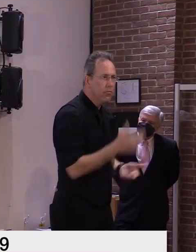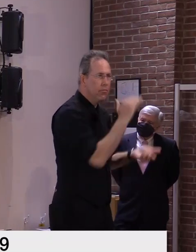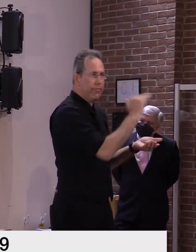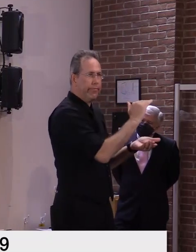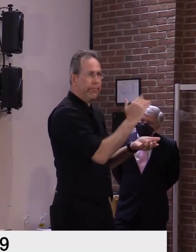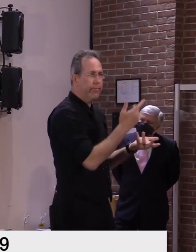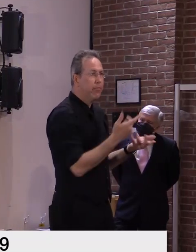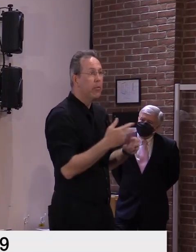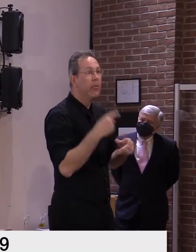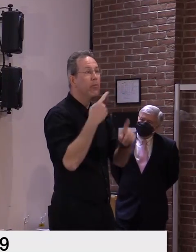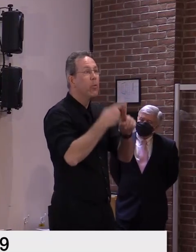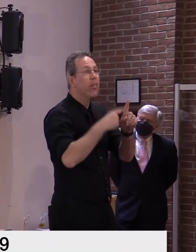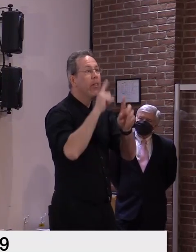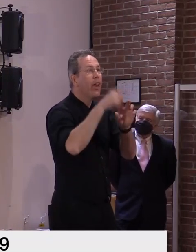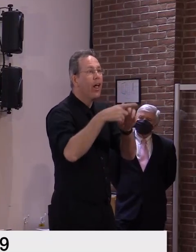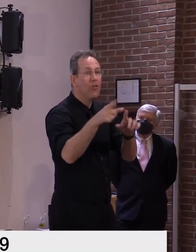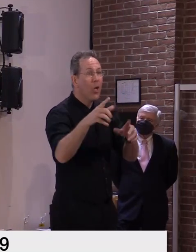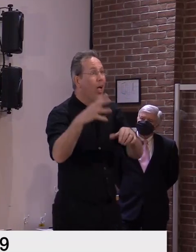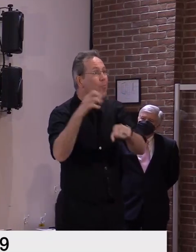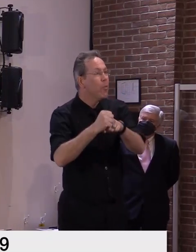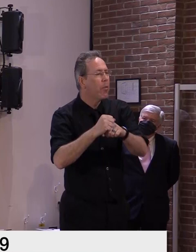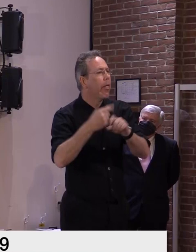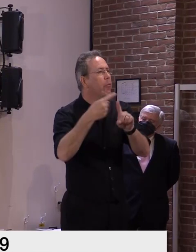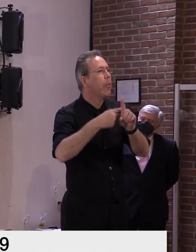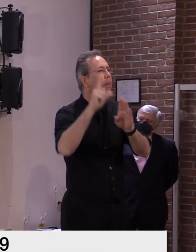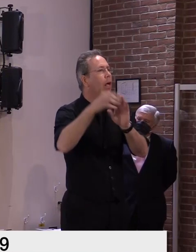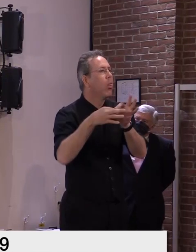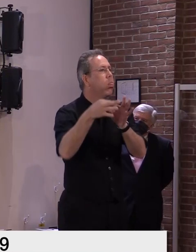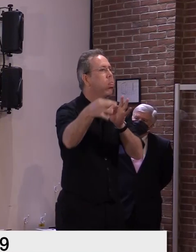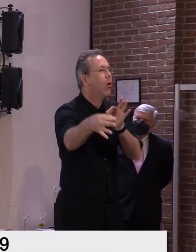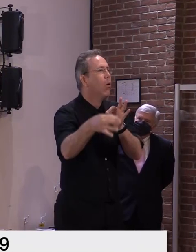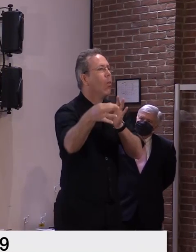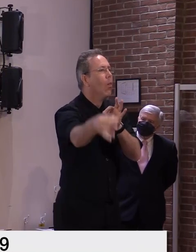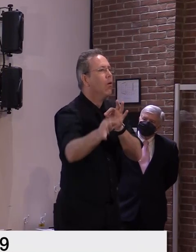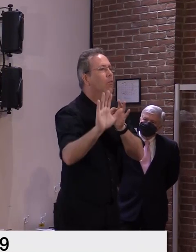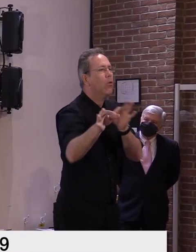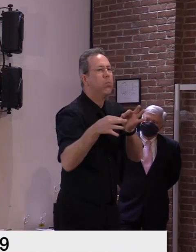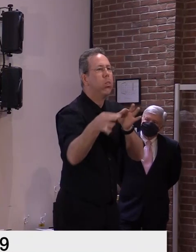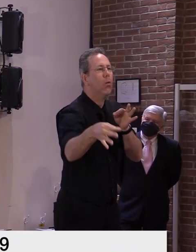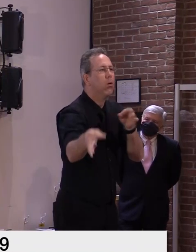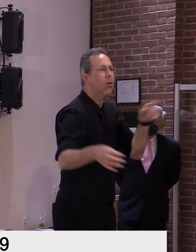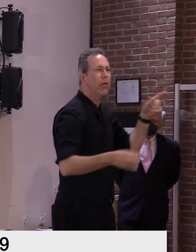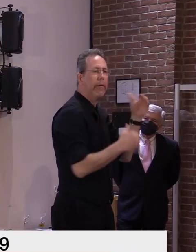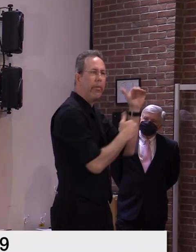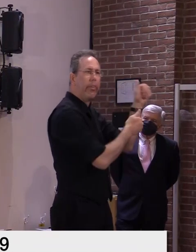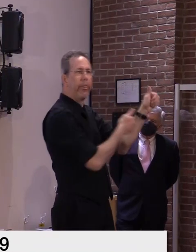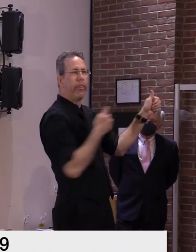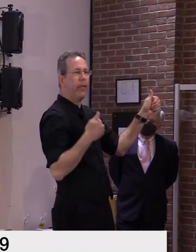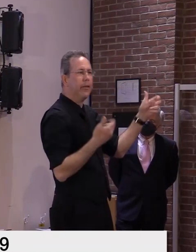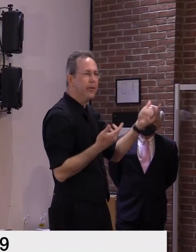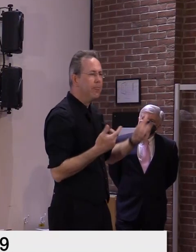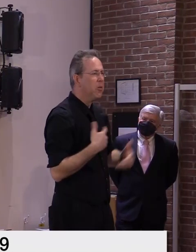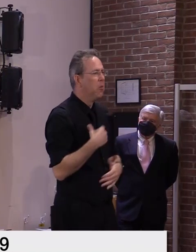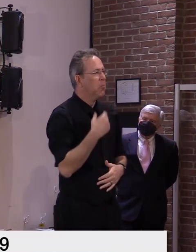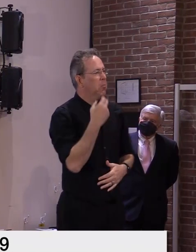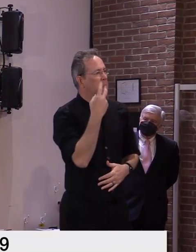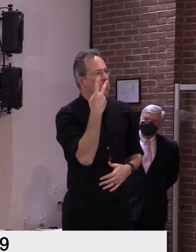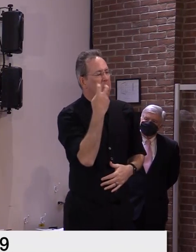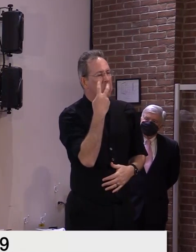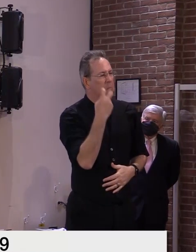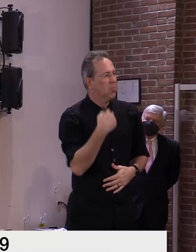know how far out they're booking, but I would have to imagine it's not days. It's at least weeks, if not